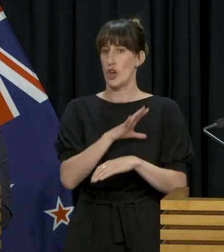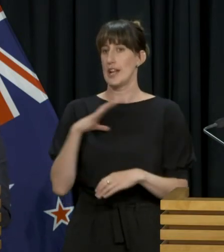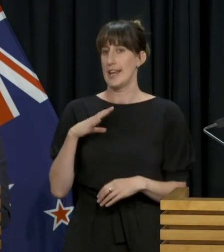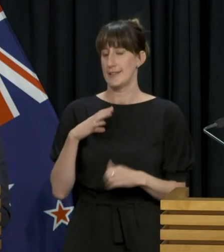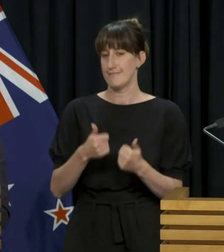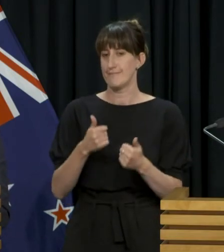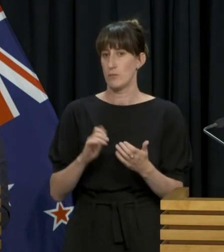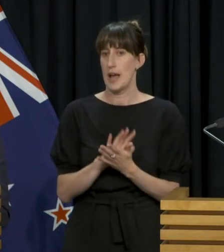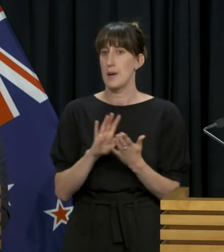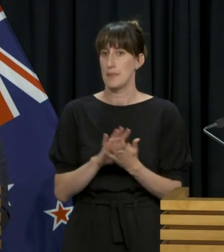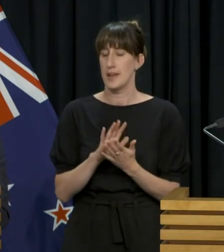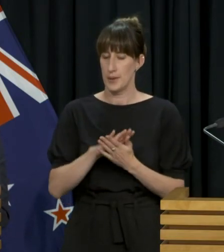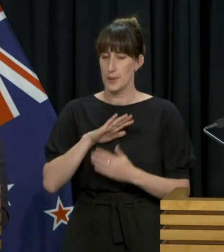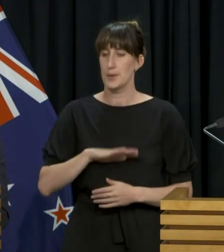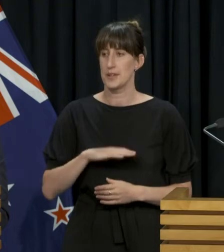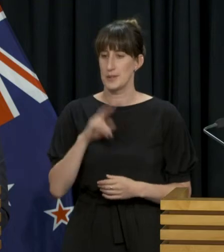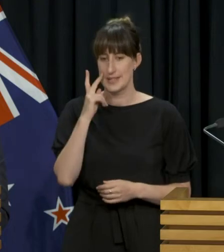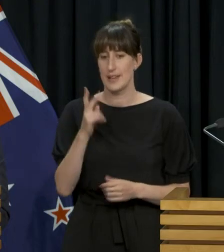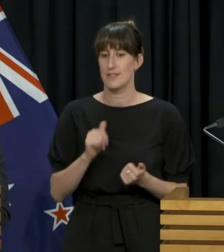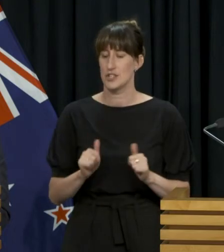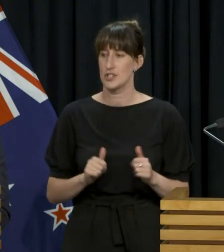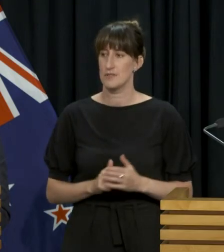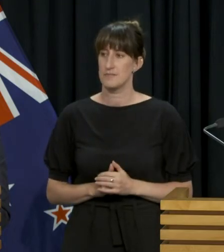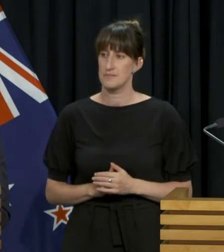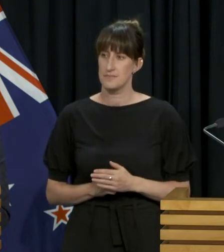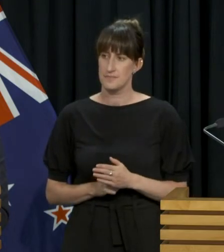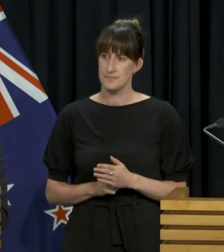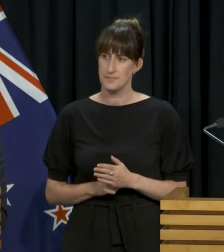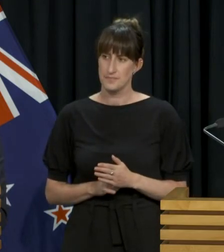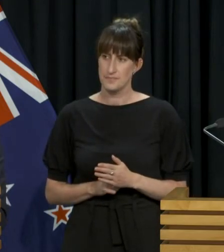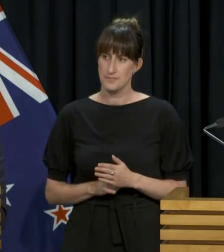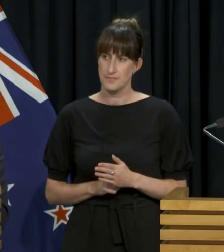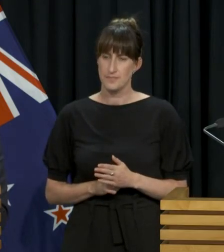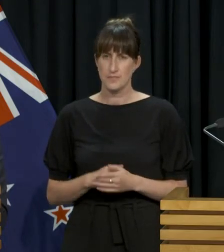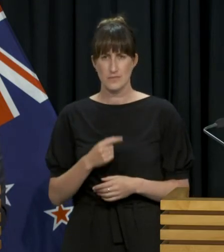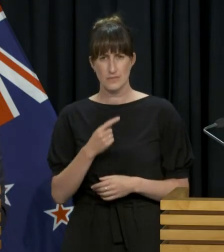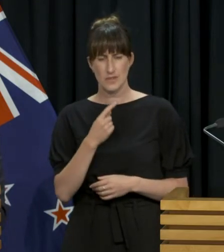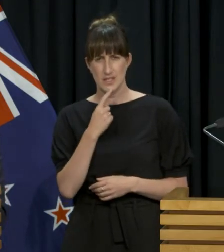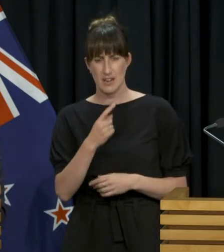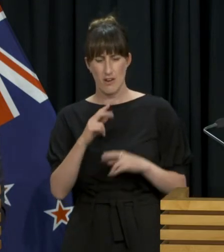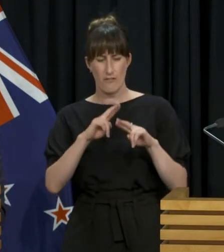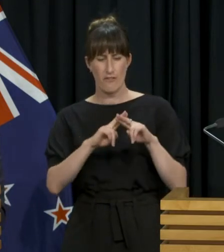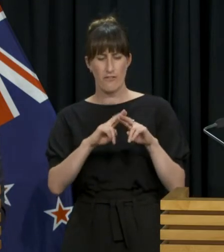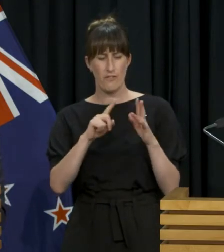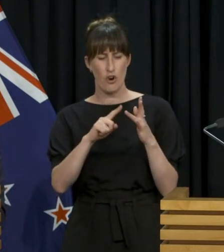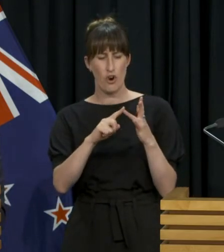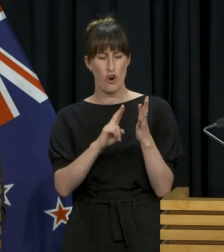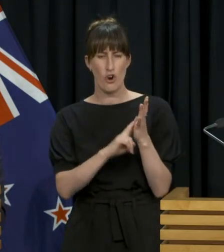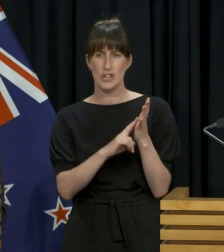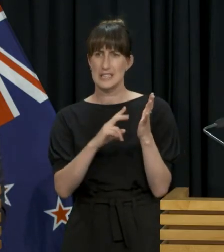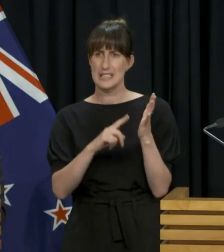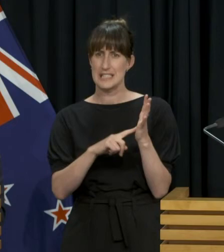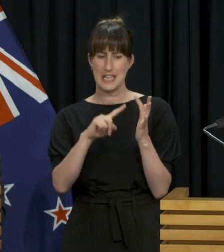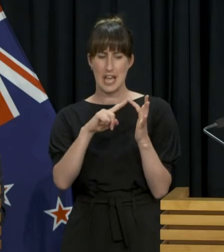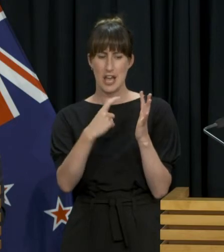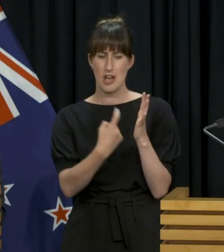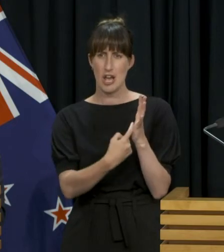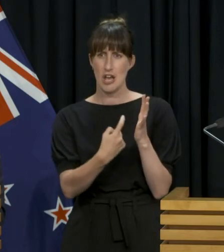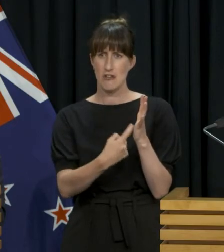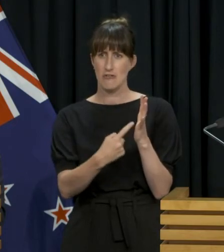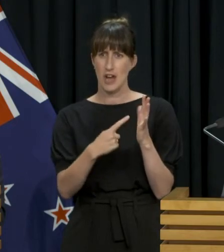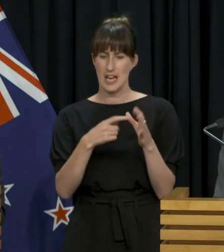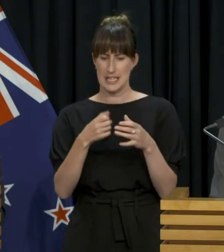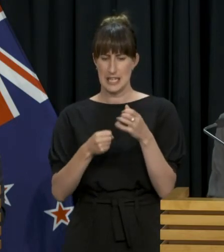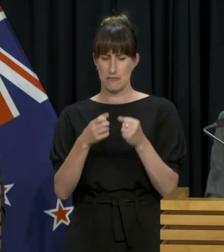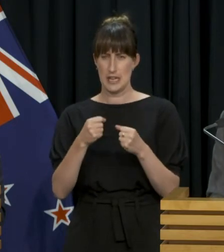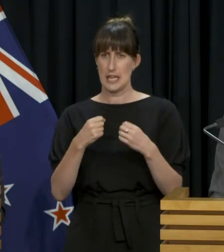done, and very happy and relieved to see that completed. You mentioned earlier that Fonterra's been helping out with these preparations for the vaccine rollout. What